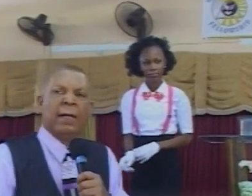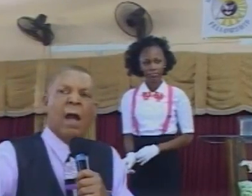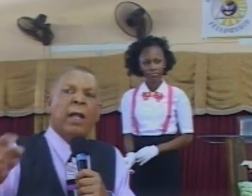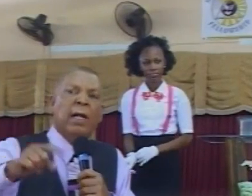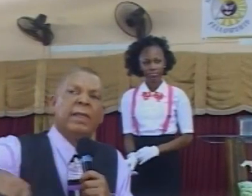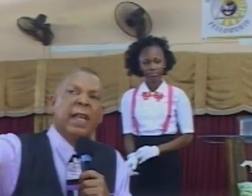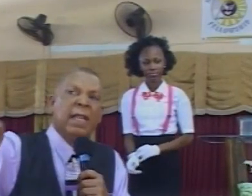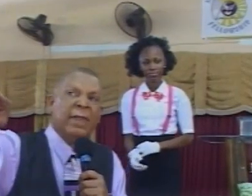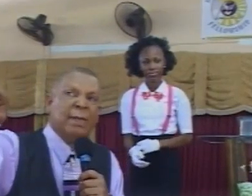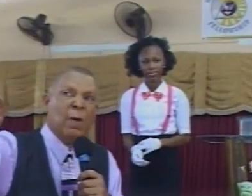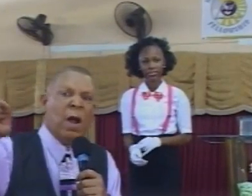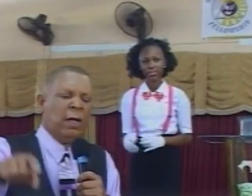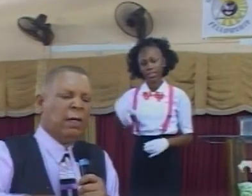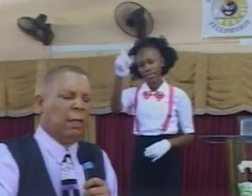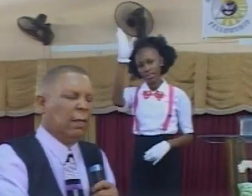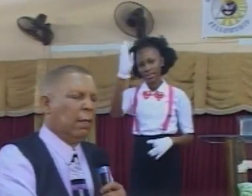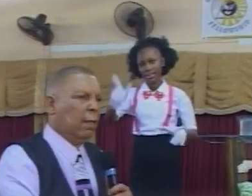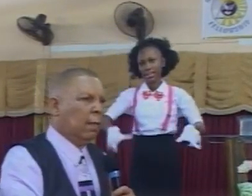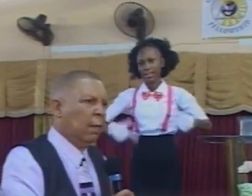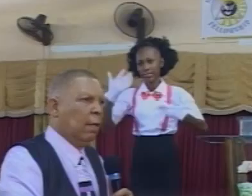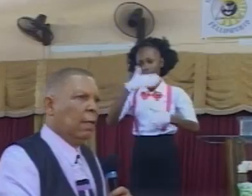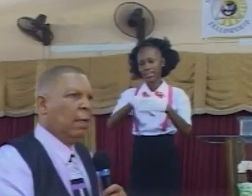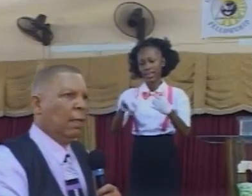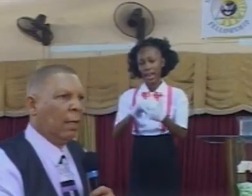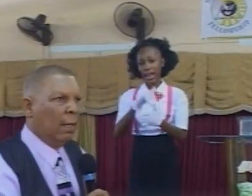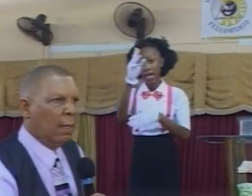And God lives in an invisible world.